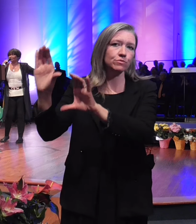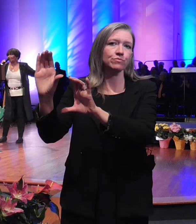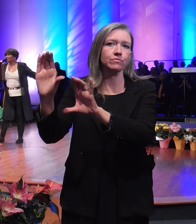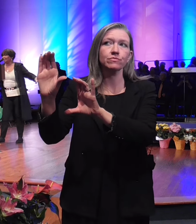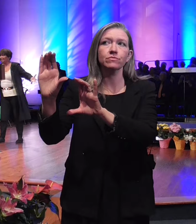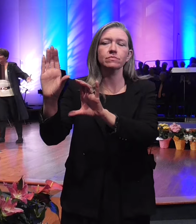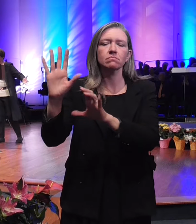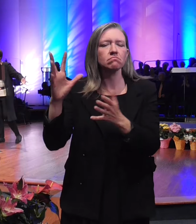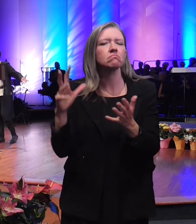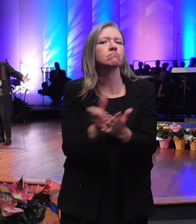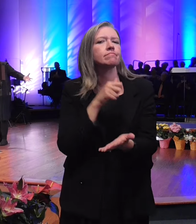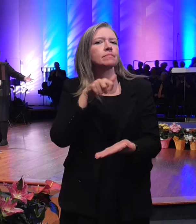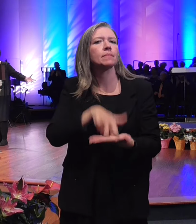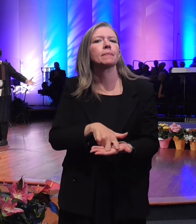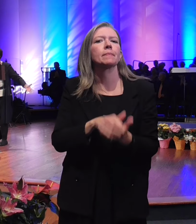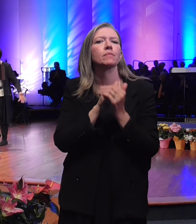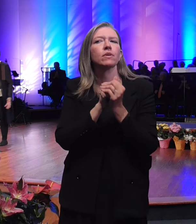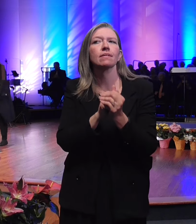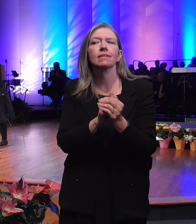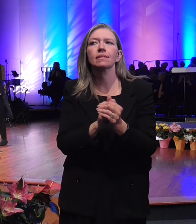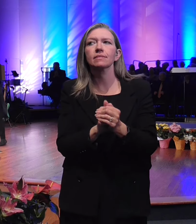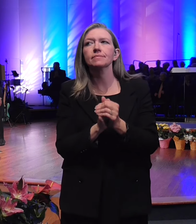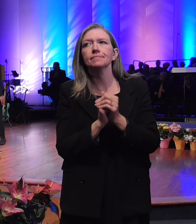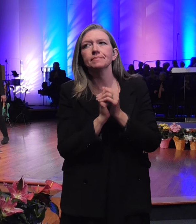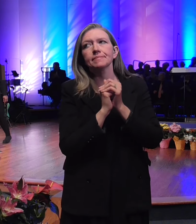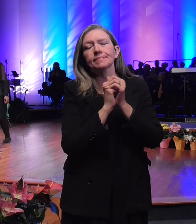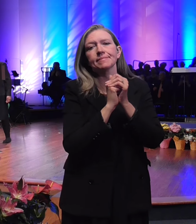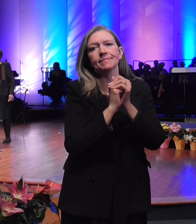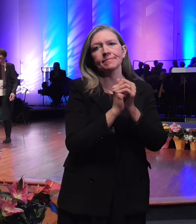Get on your knees and pray.